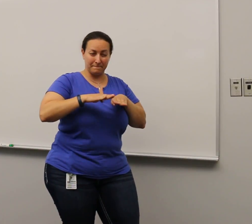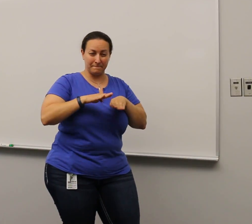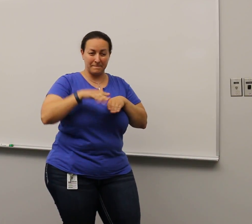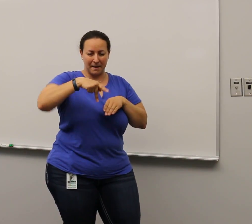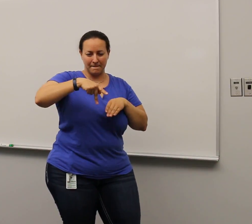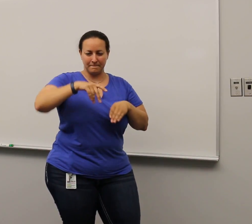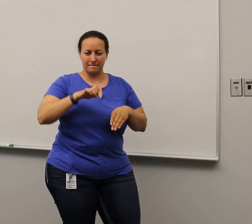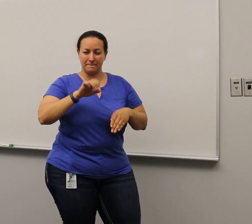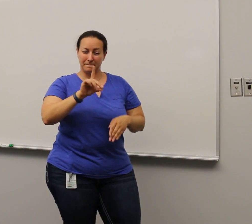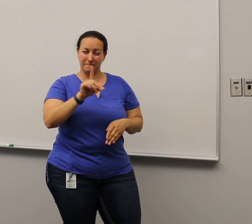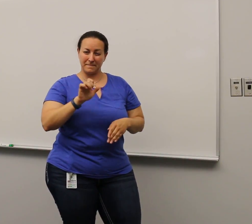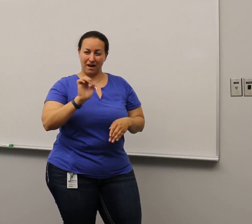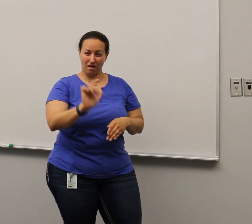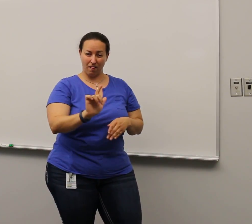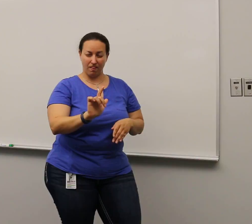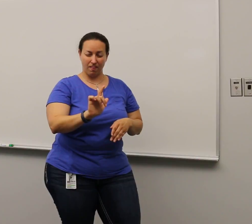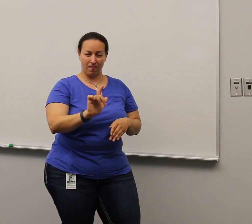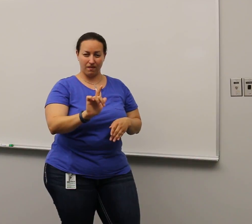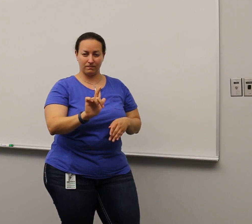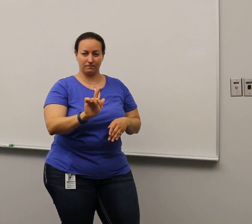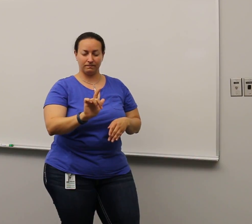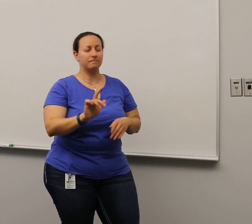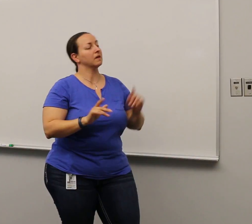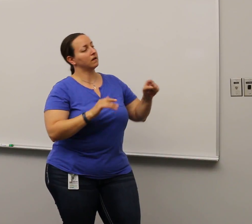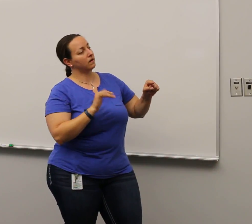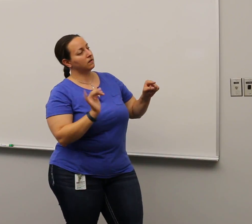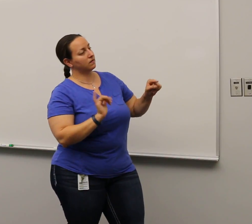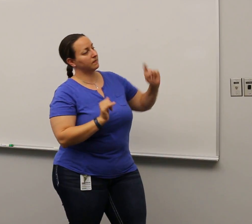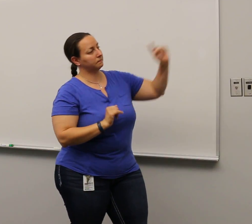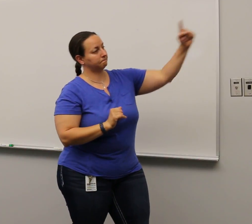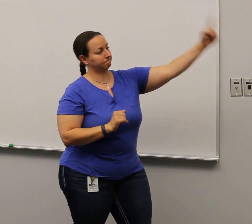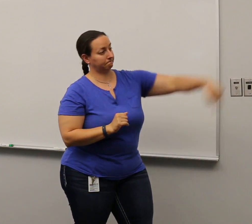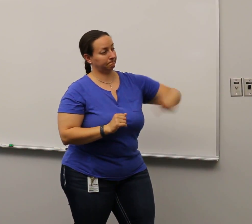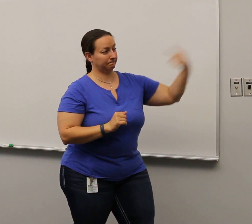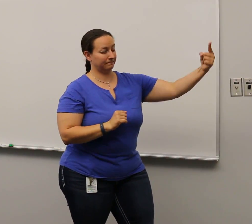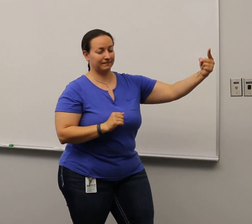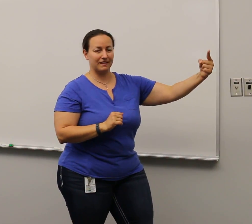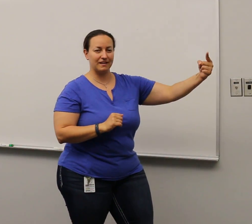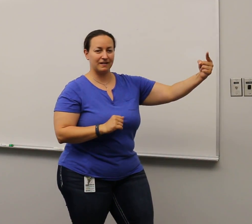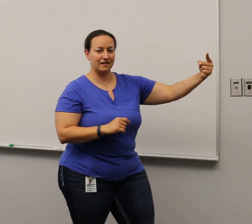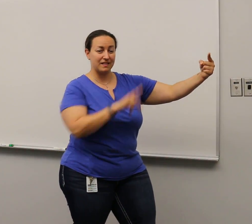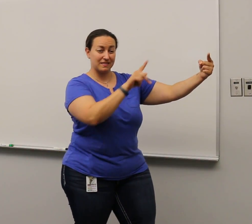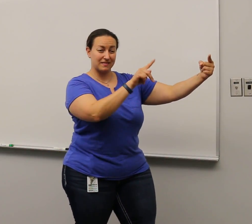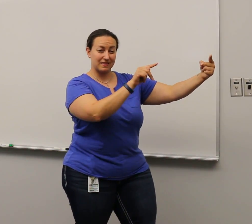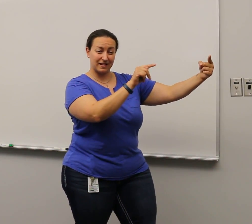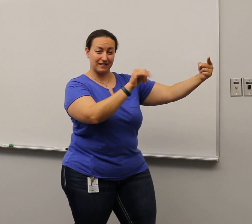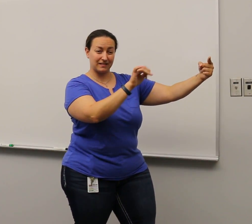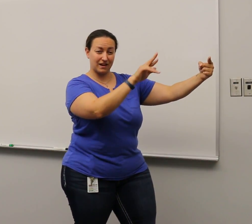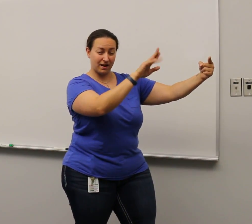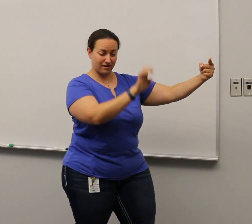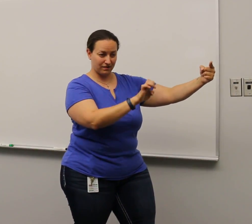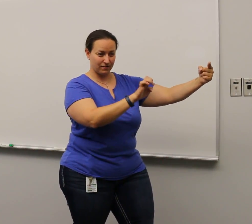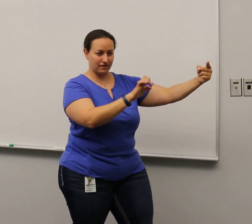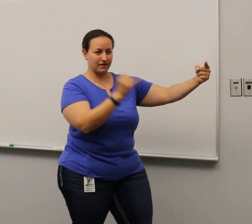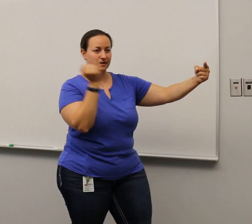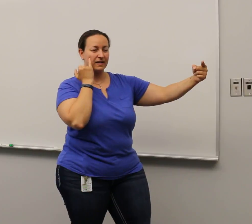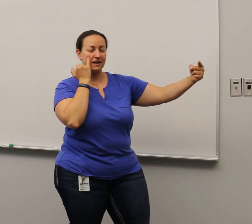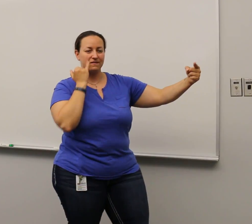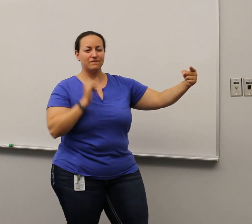mechanical advantage here when we're in a high gear, but we have a higher rate of speed. Similarly, low speed in a lower gear,